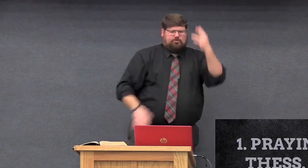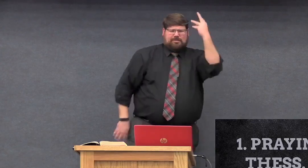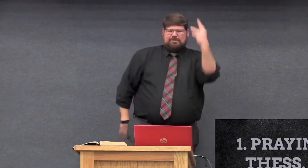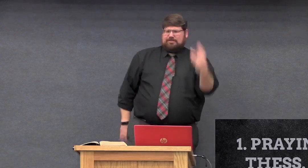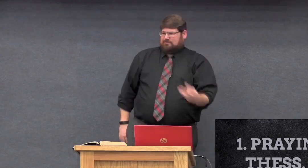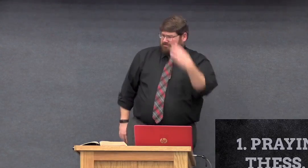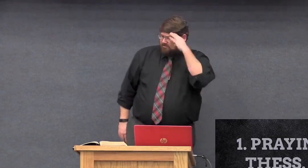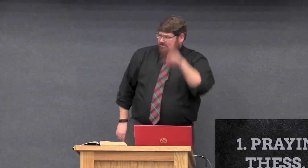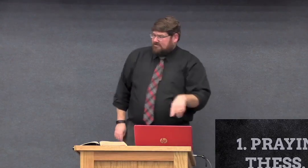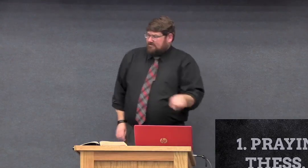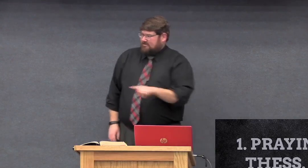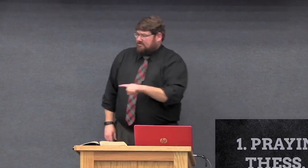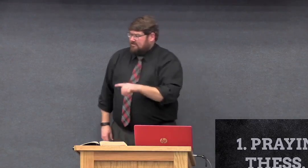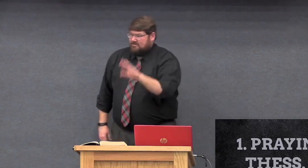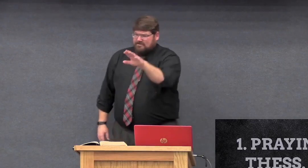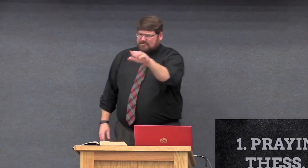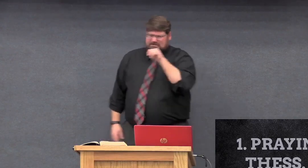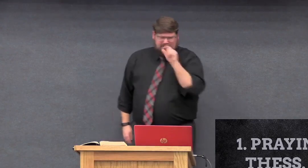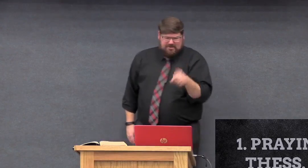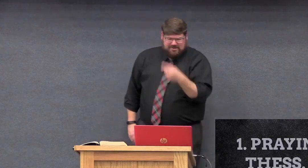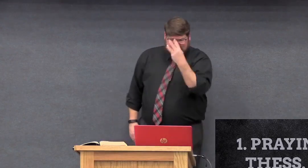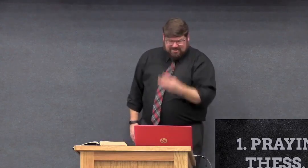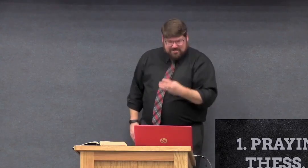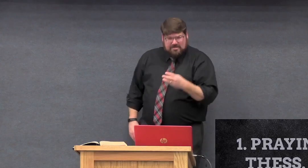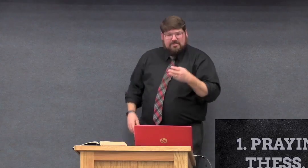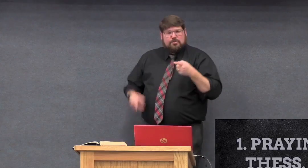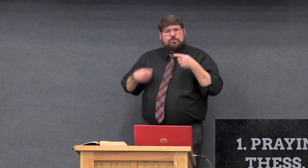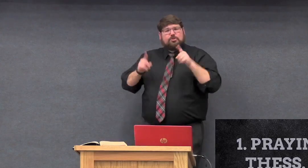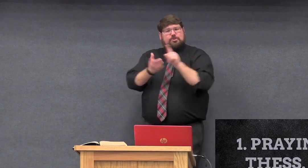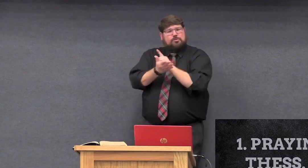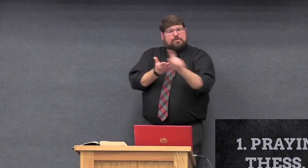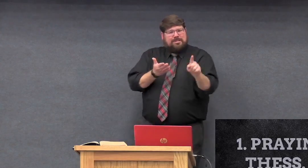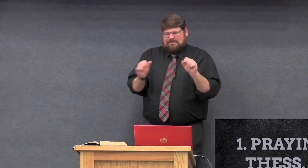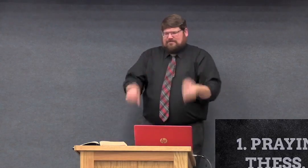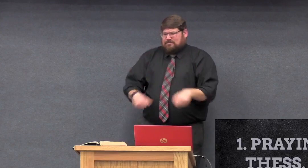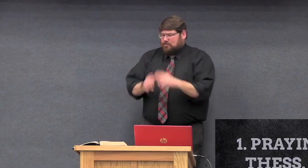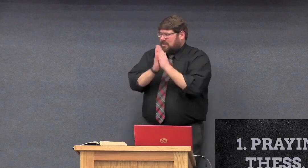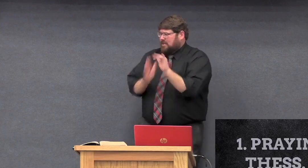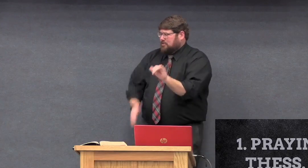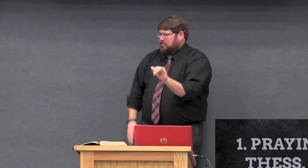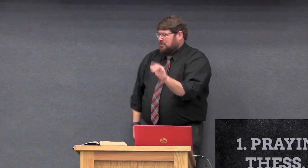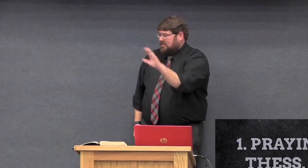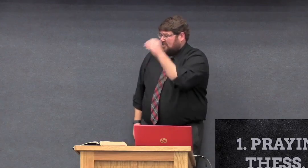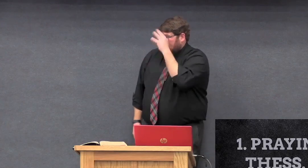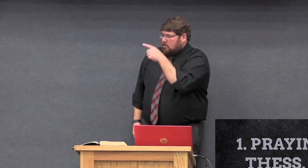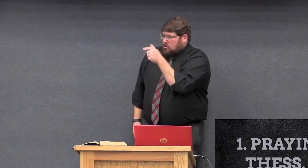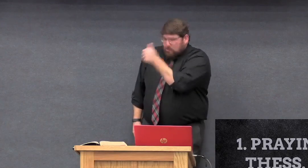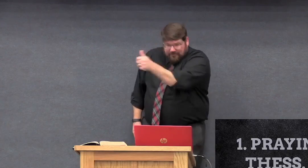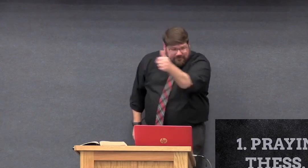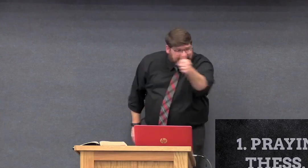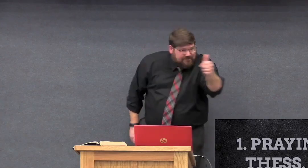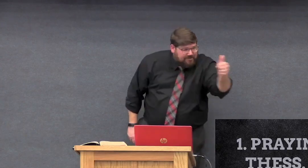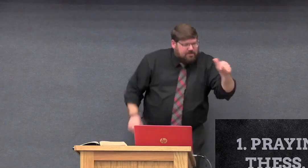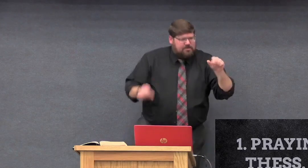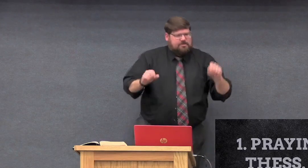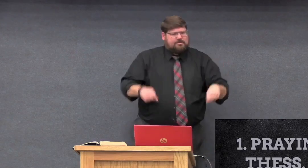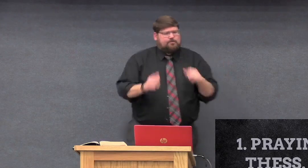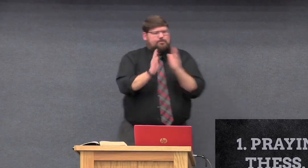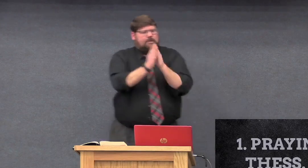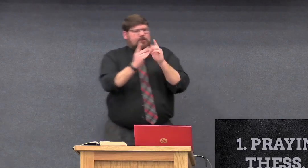together. And then we have a short teaching time. But not only on Wednesday, that's not the only time that you can pray, but you